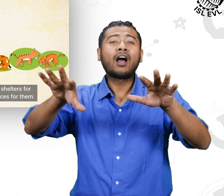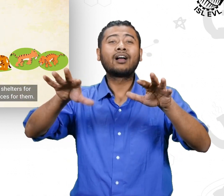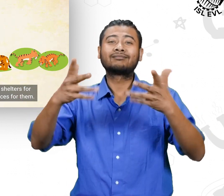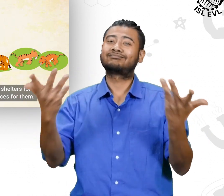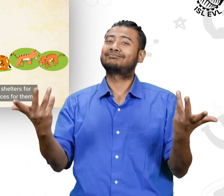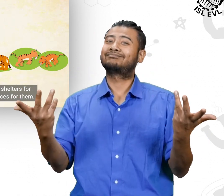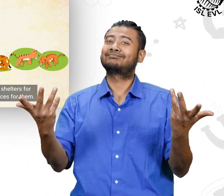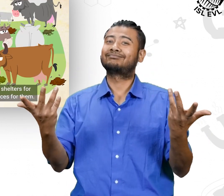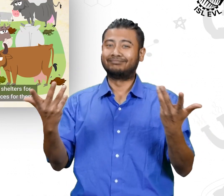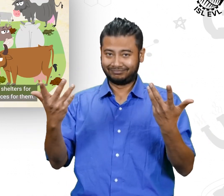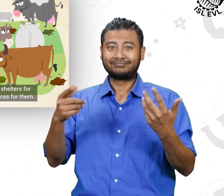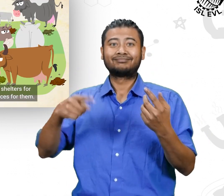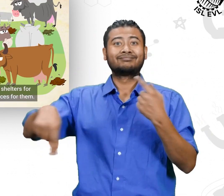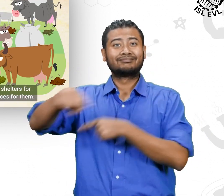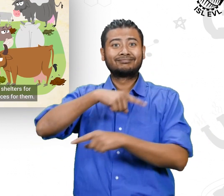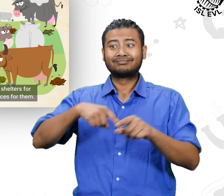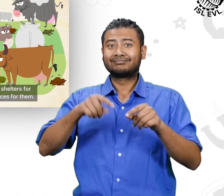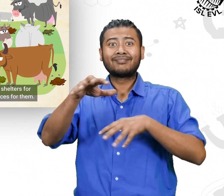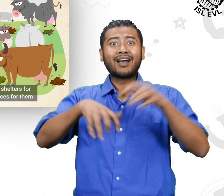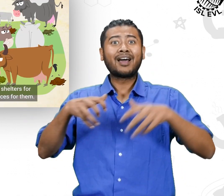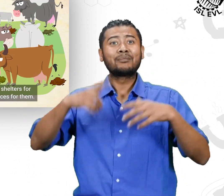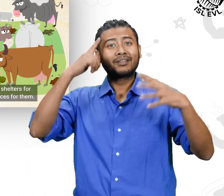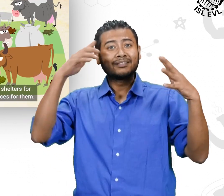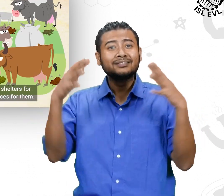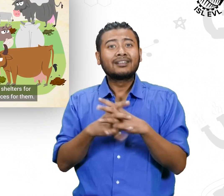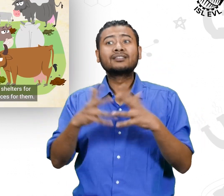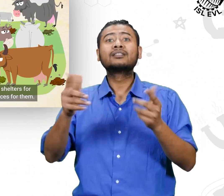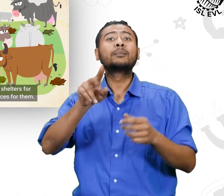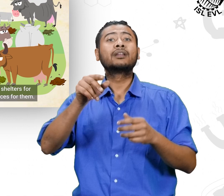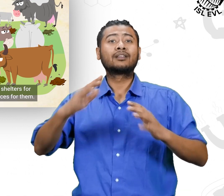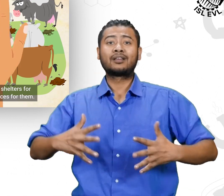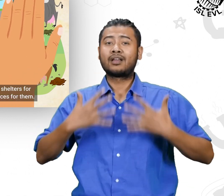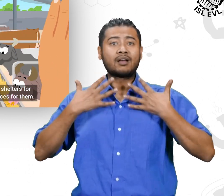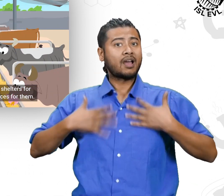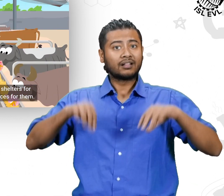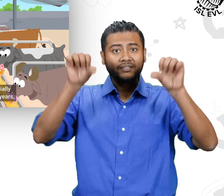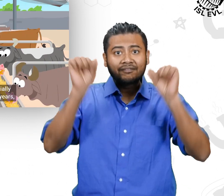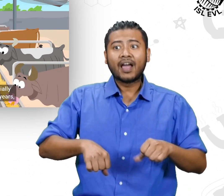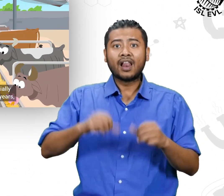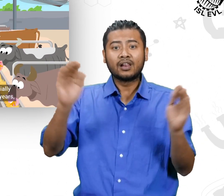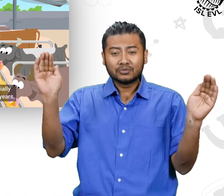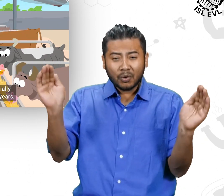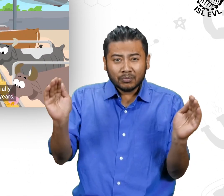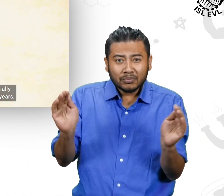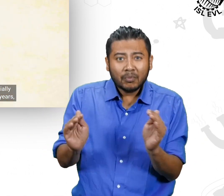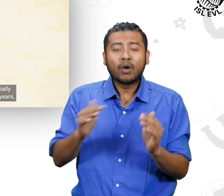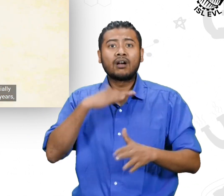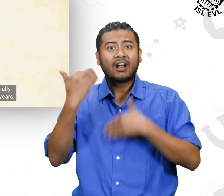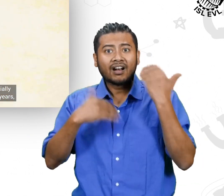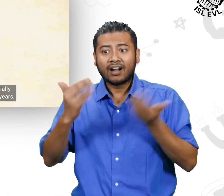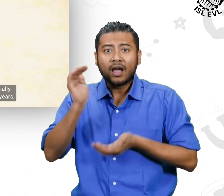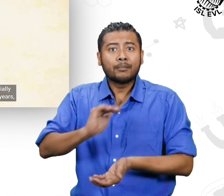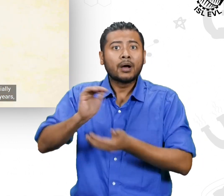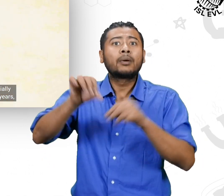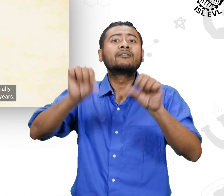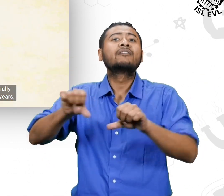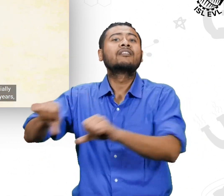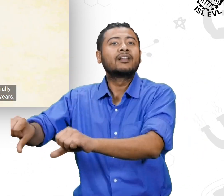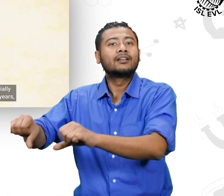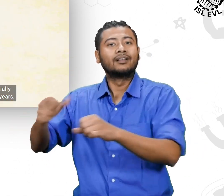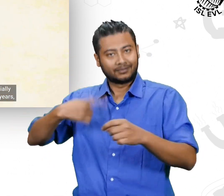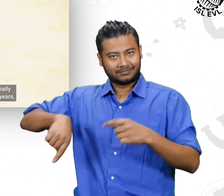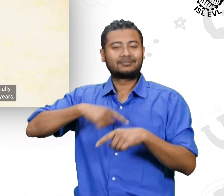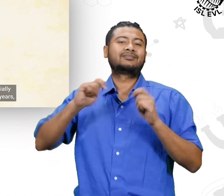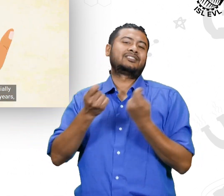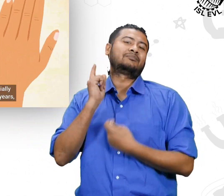actions. When we build shelters for these animals, we should create stress-free spaces for them. We could avoid using elephants, especially the